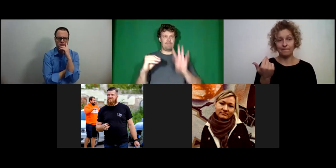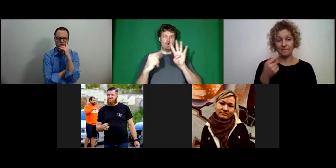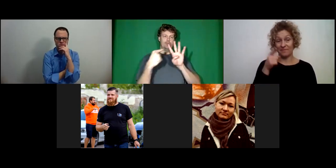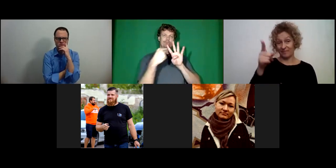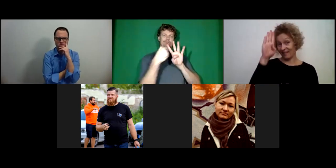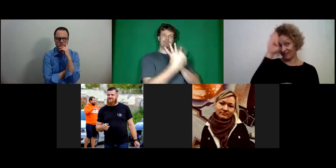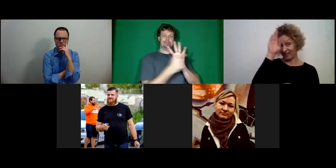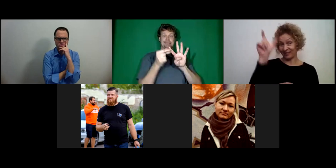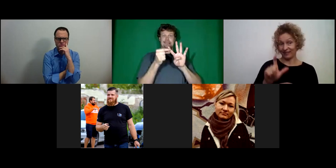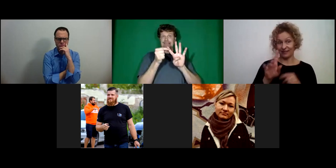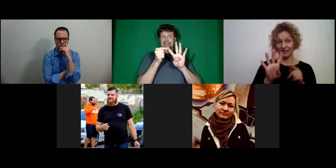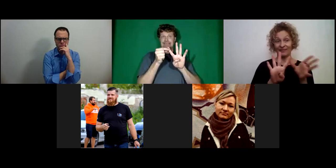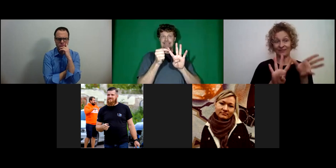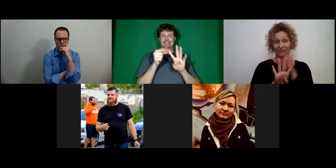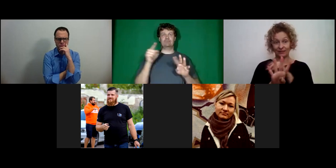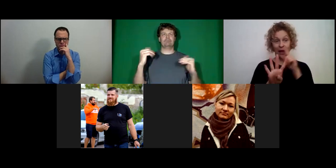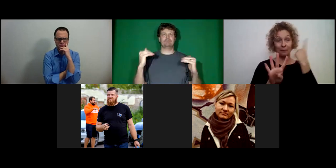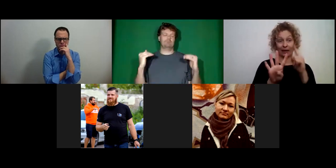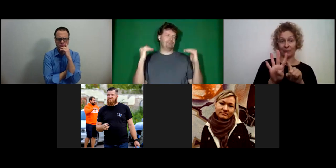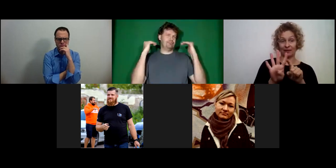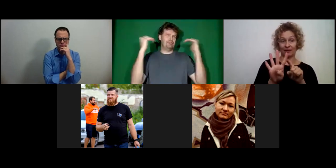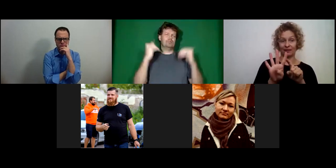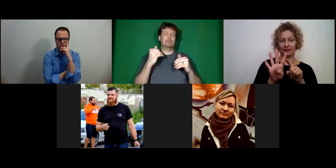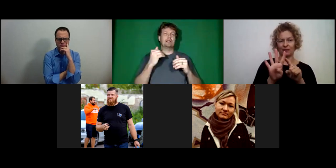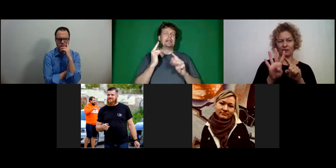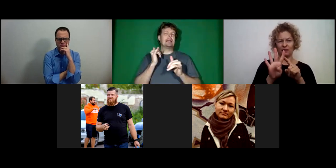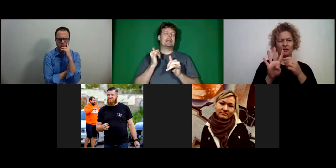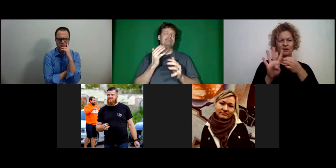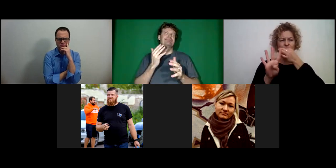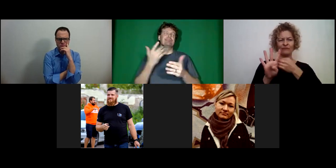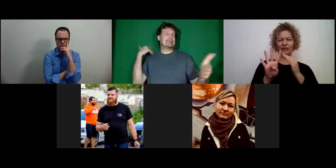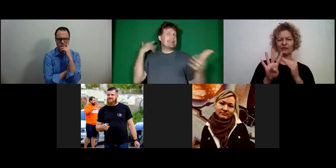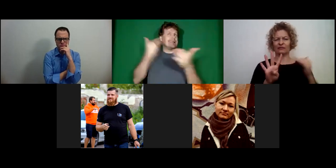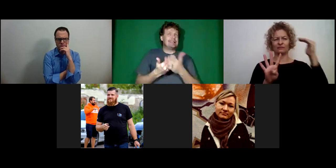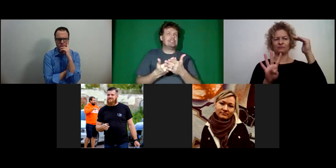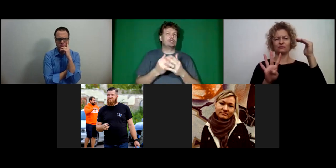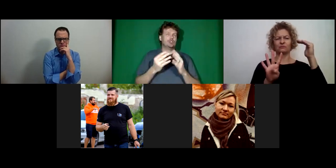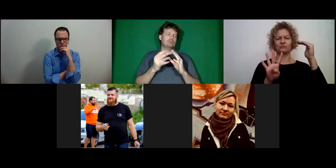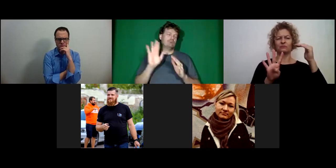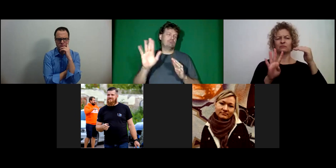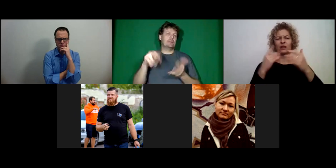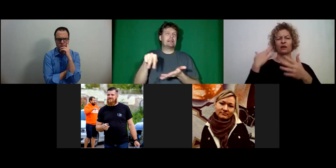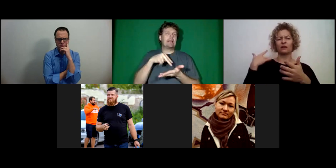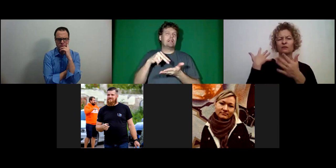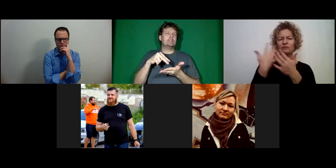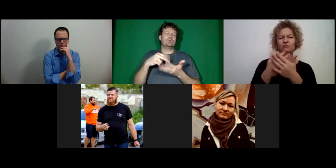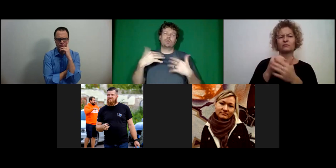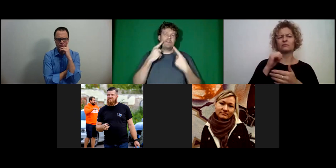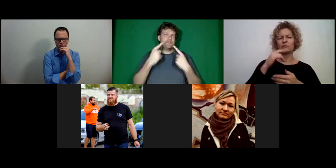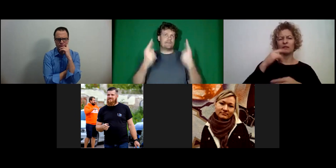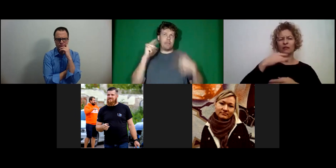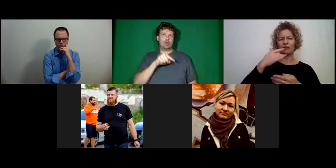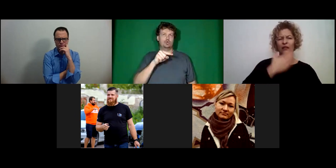then? Yeah, there were 4 jury members, and one of them, yeah, he